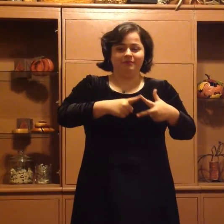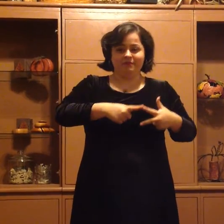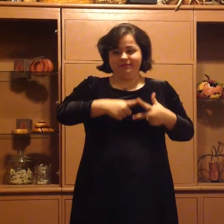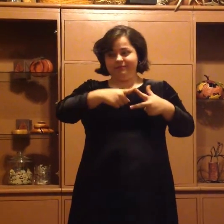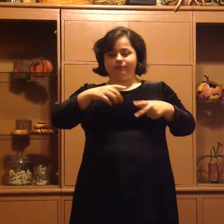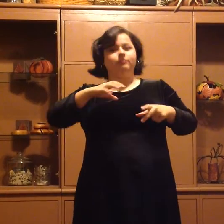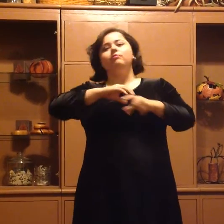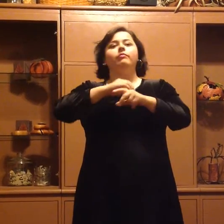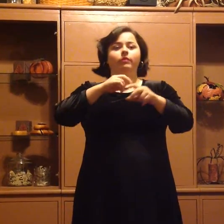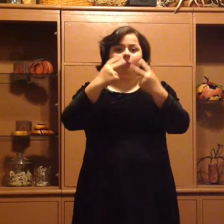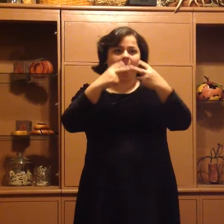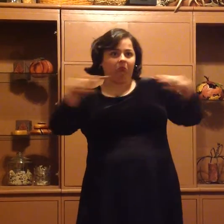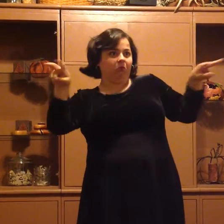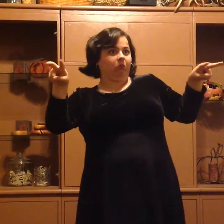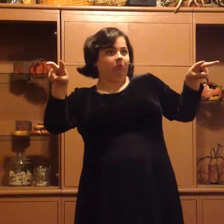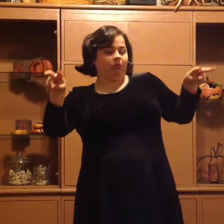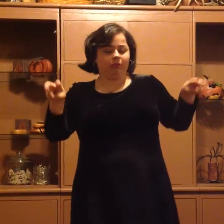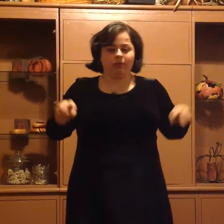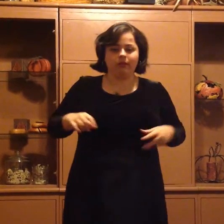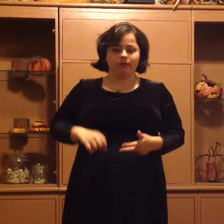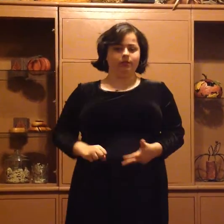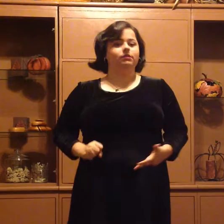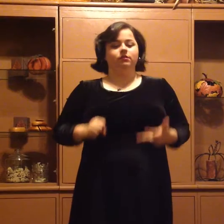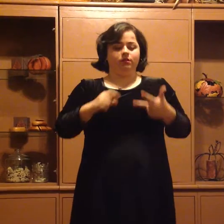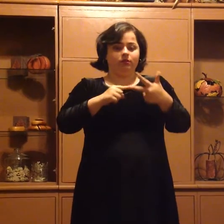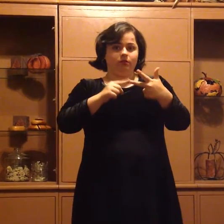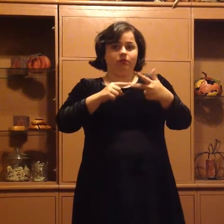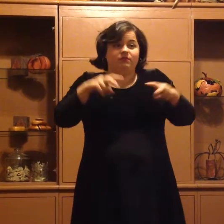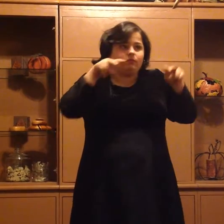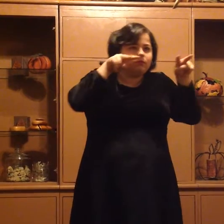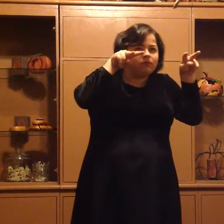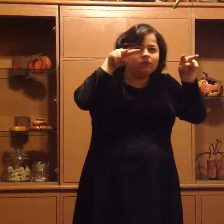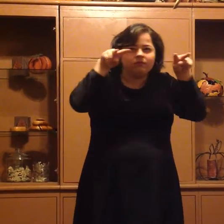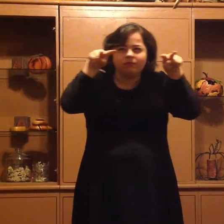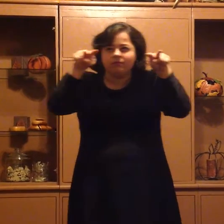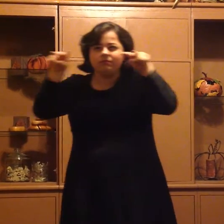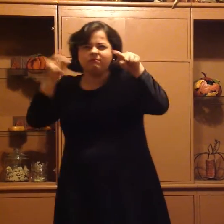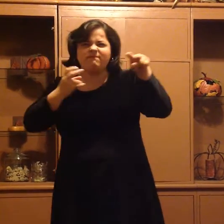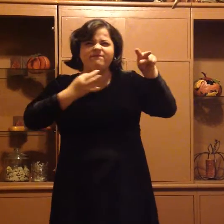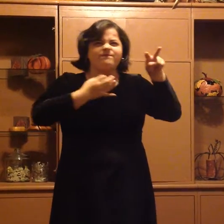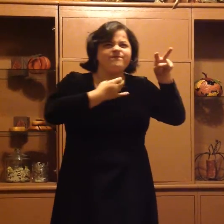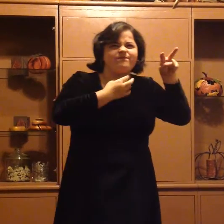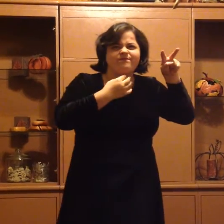even stopped looking at each other and just stared straight ahead and made growling